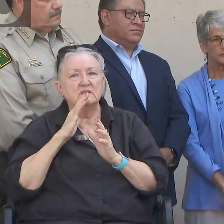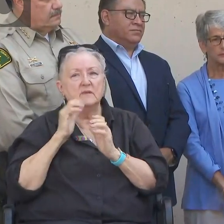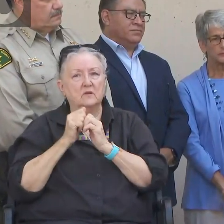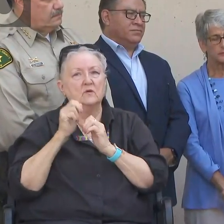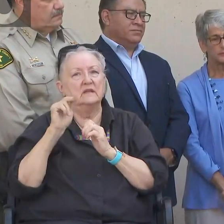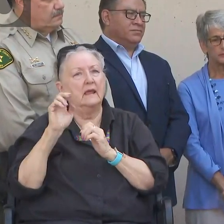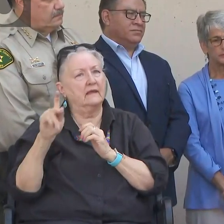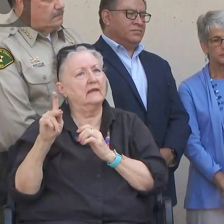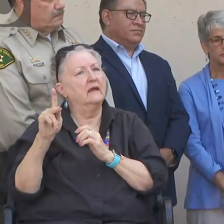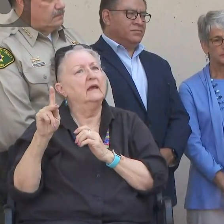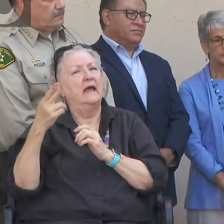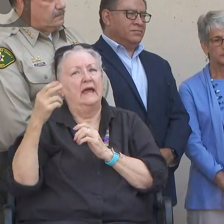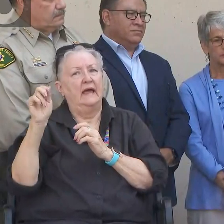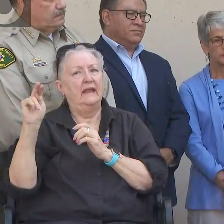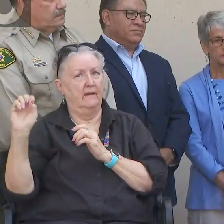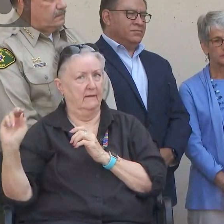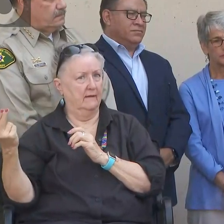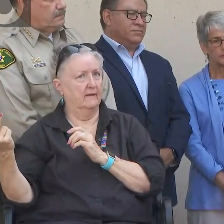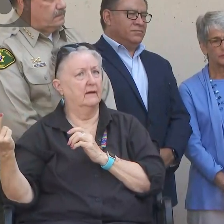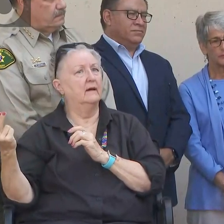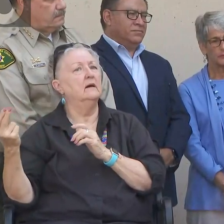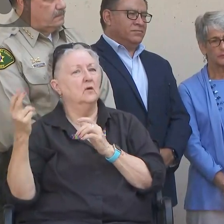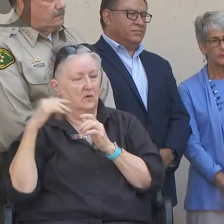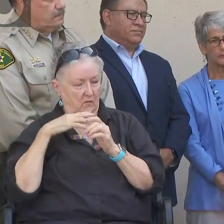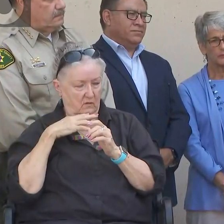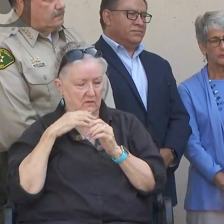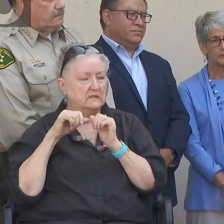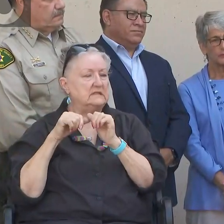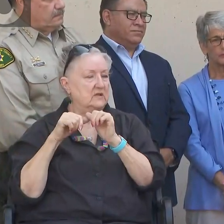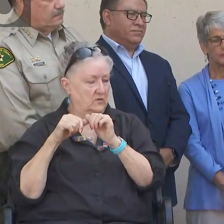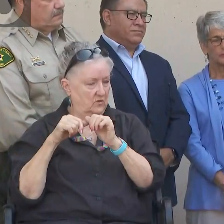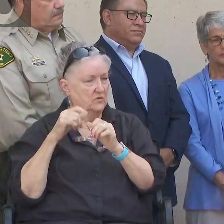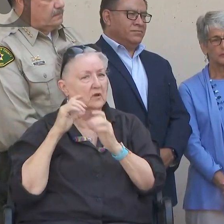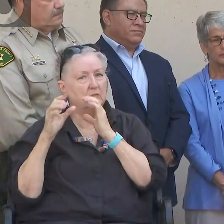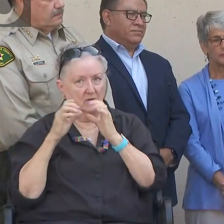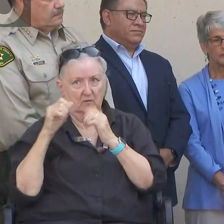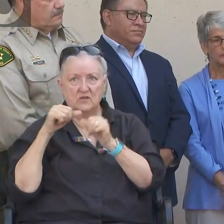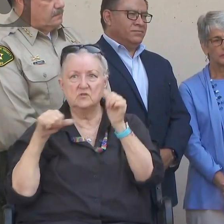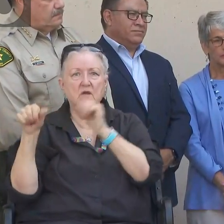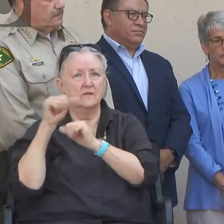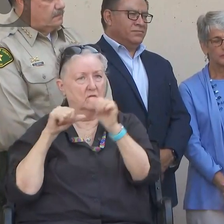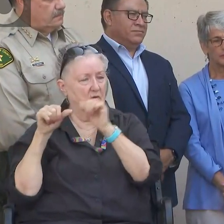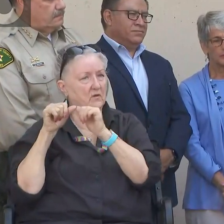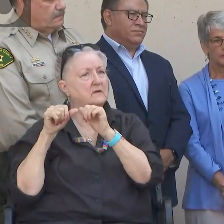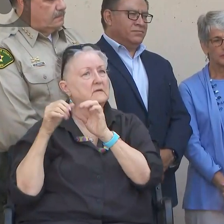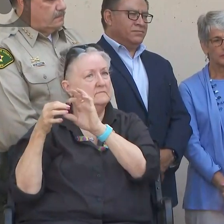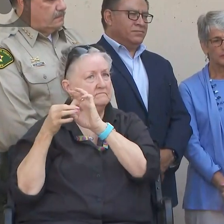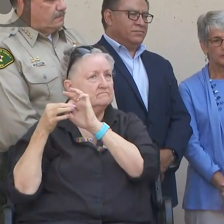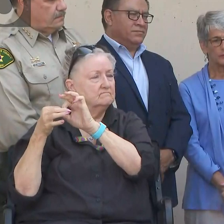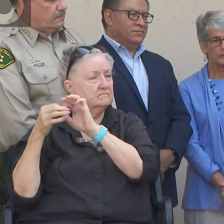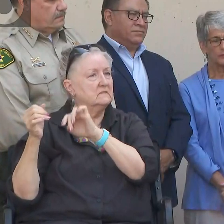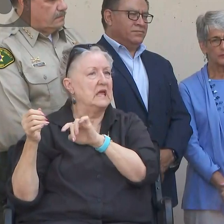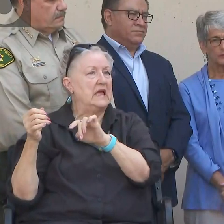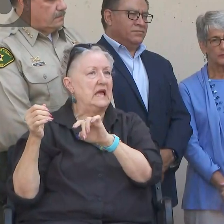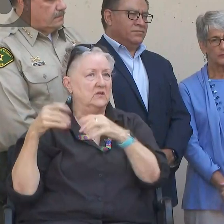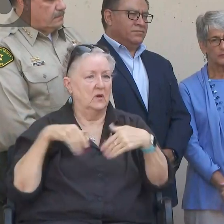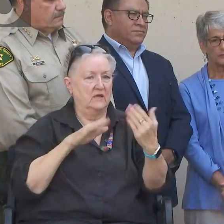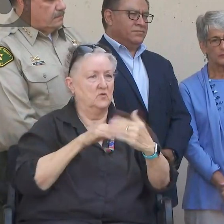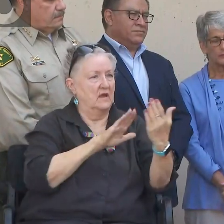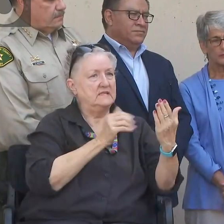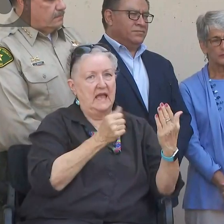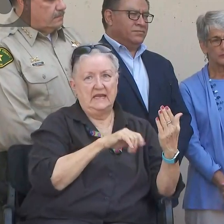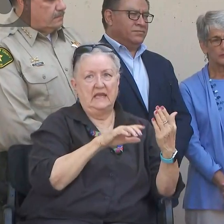Nick Hanna since this morning. We will continue to communicate with each other constantly and to address